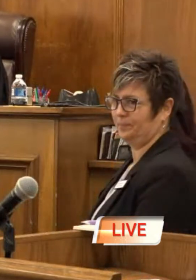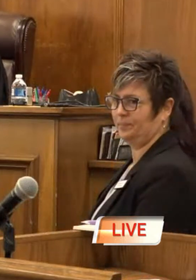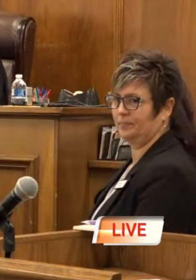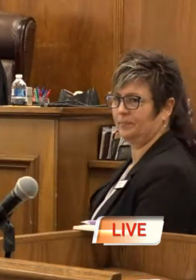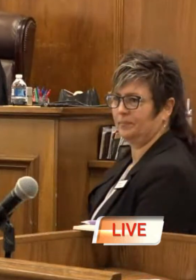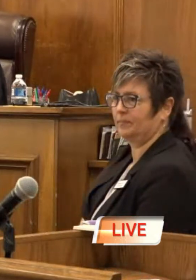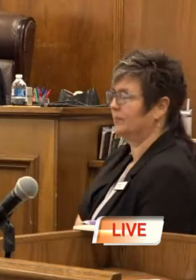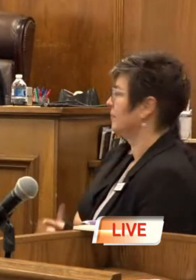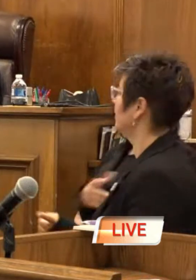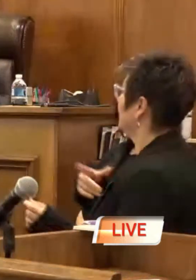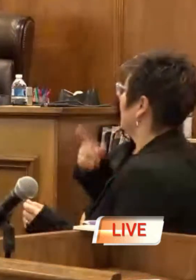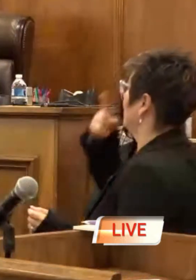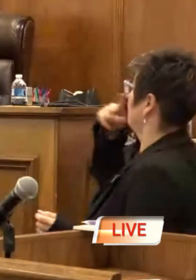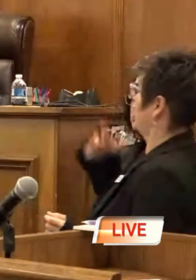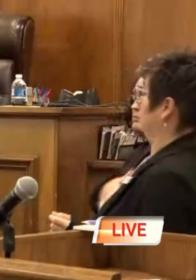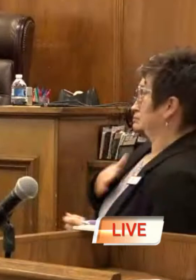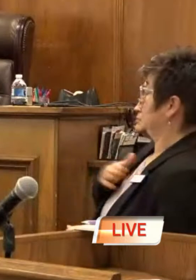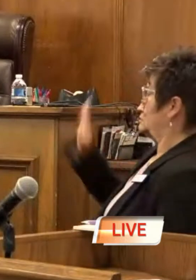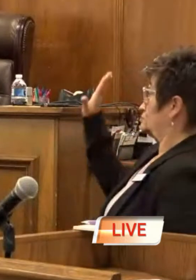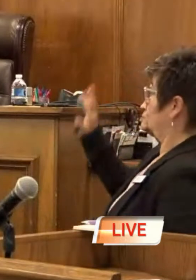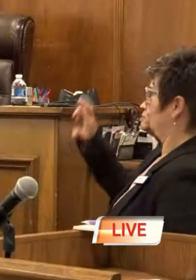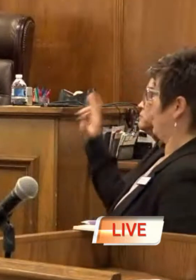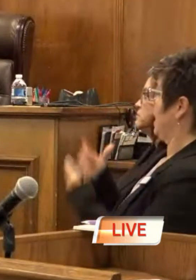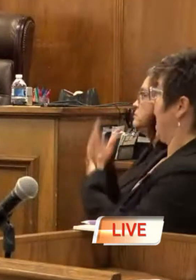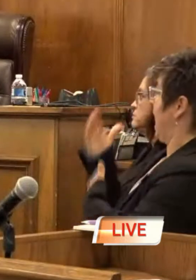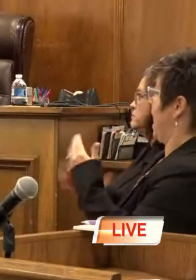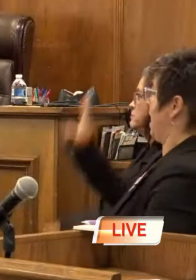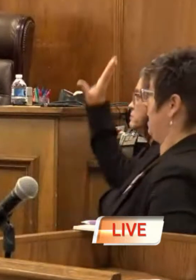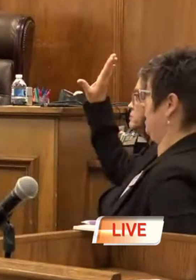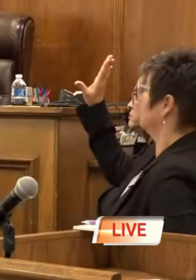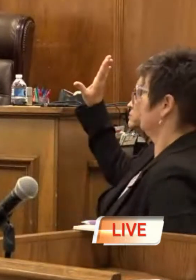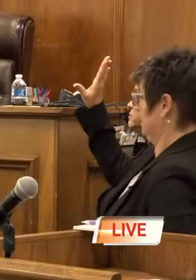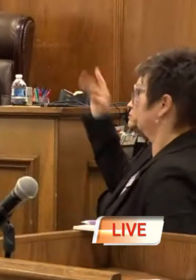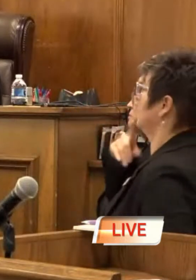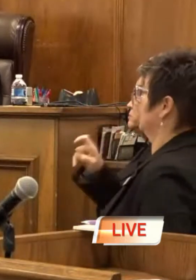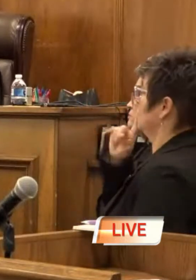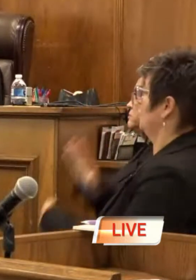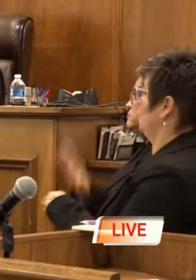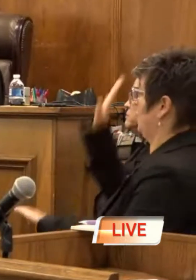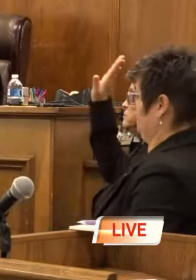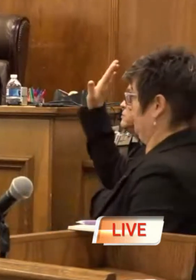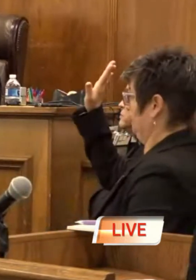If you can raise your right hand, I have to swear you in first.